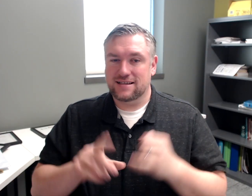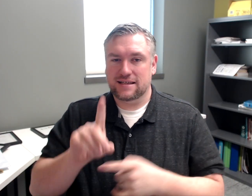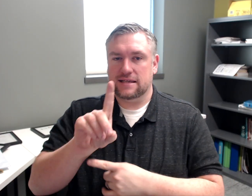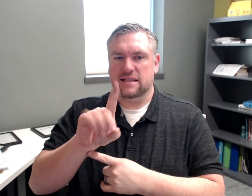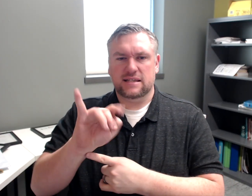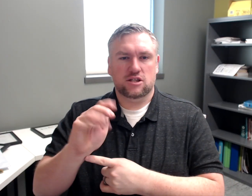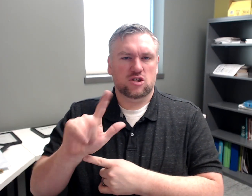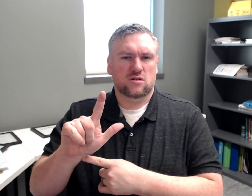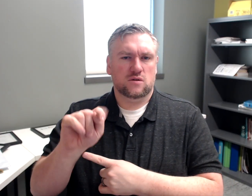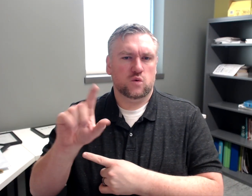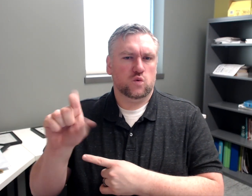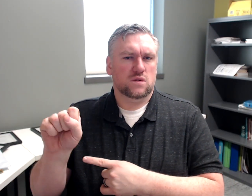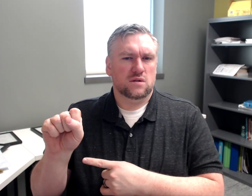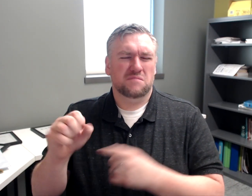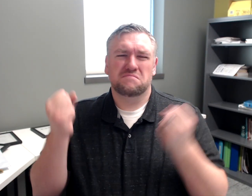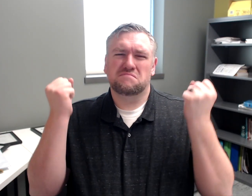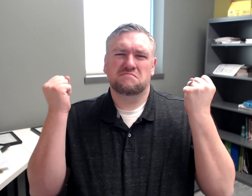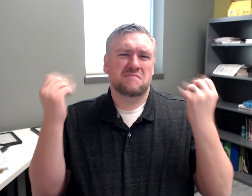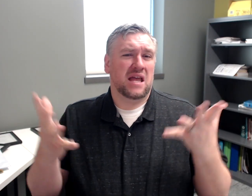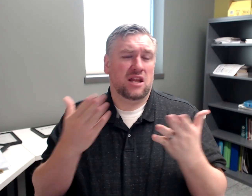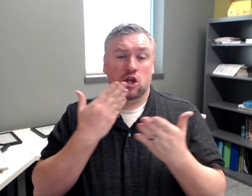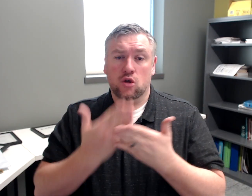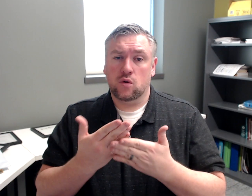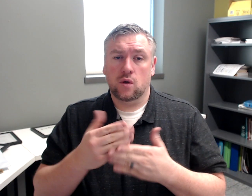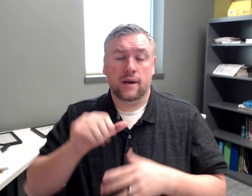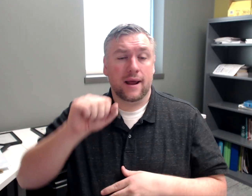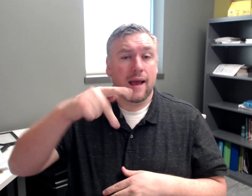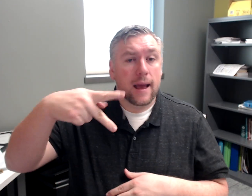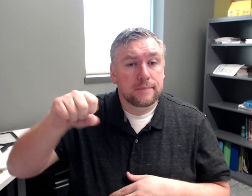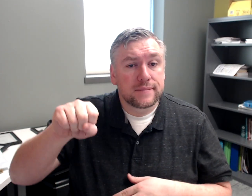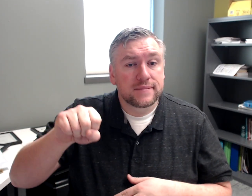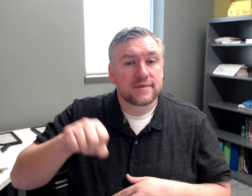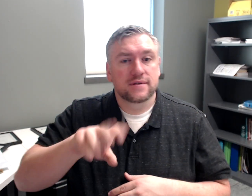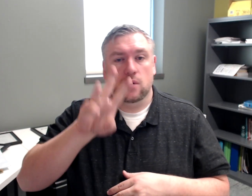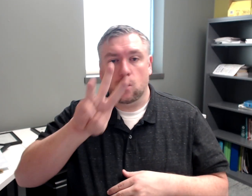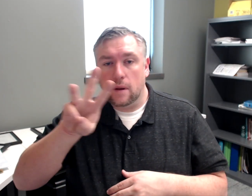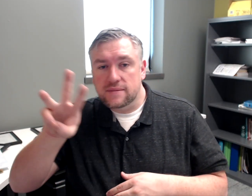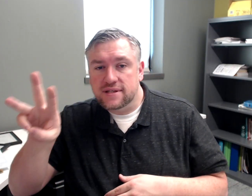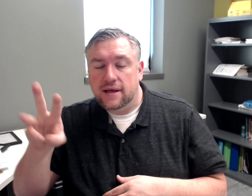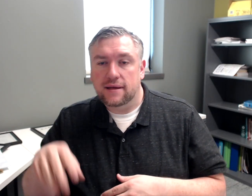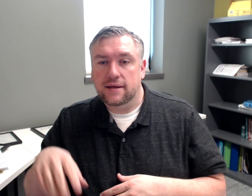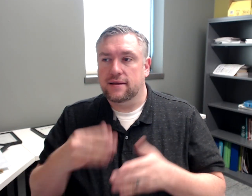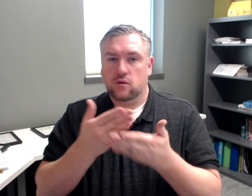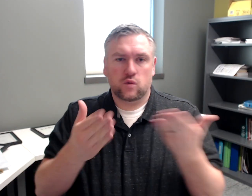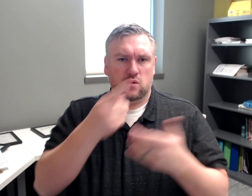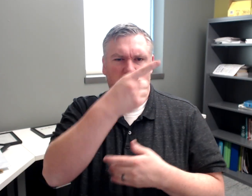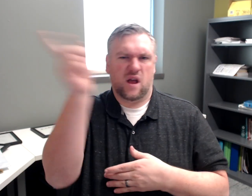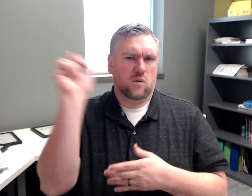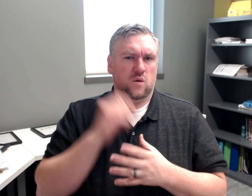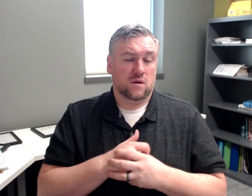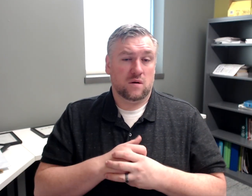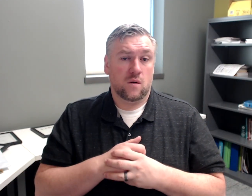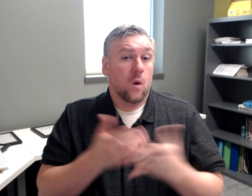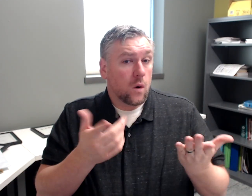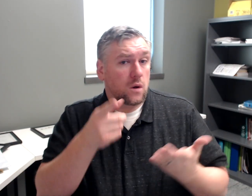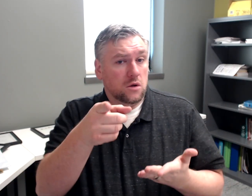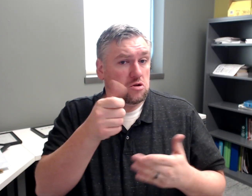Last, we have digital tools. There are so many good apps, websites, programs, resources out